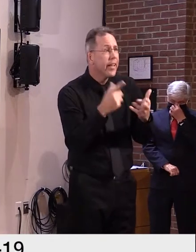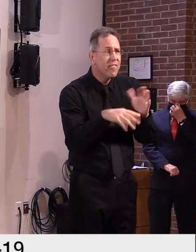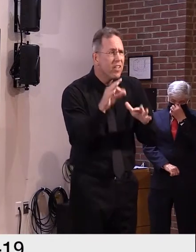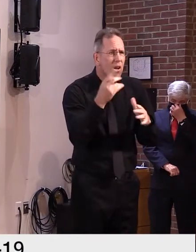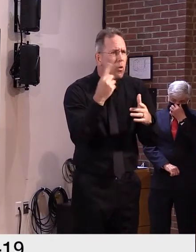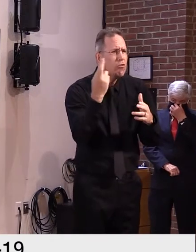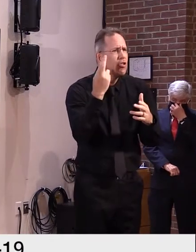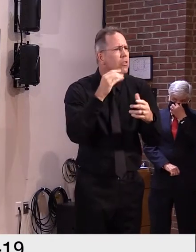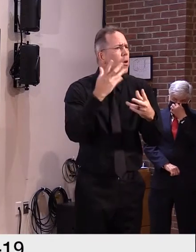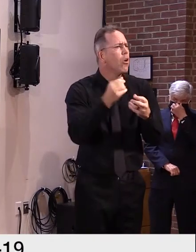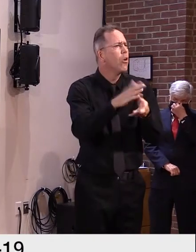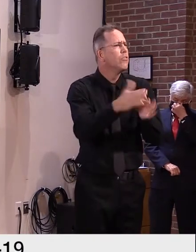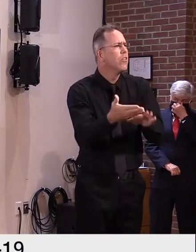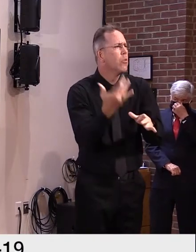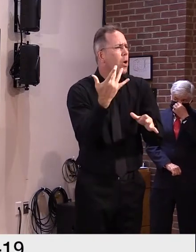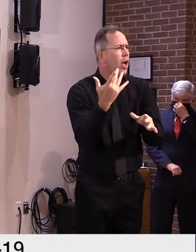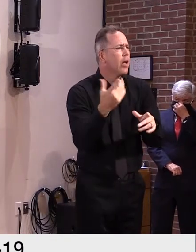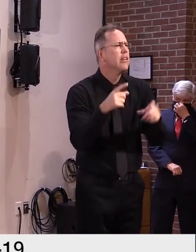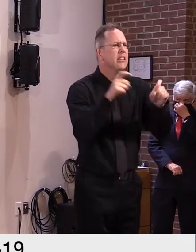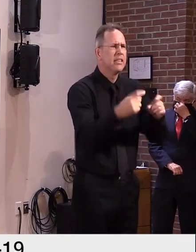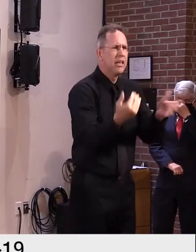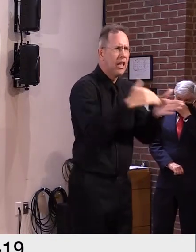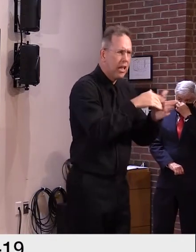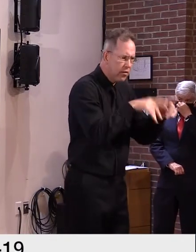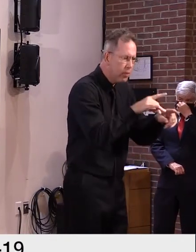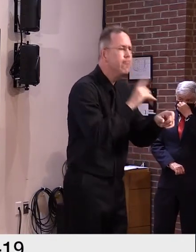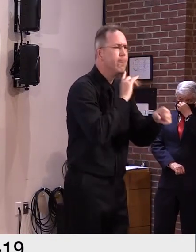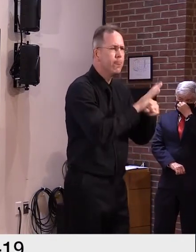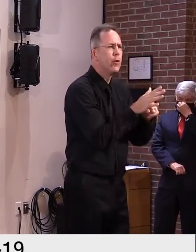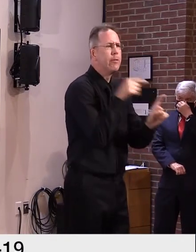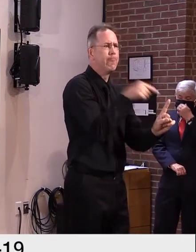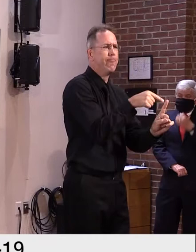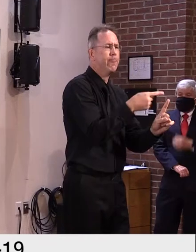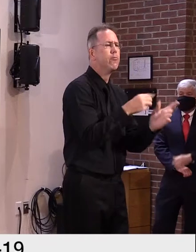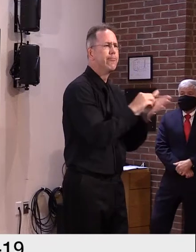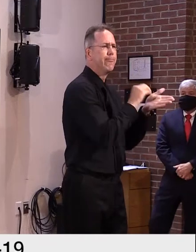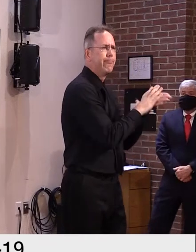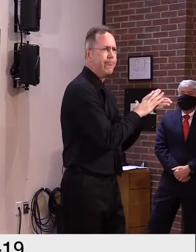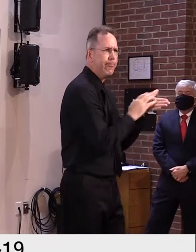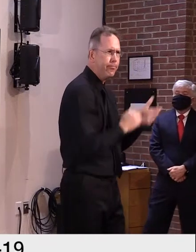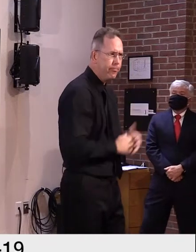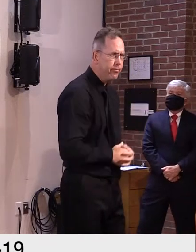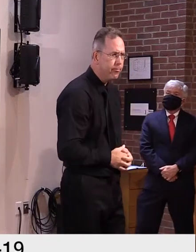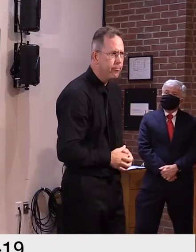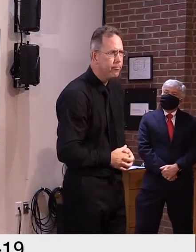death. And many who were